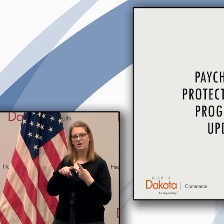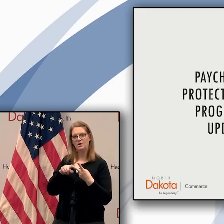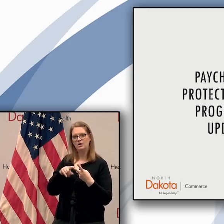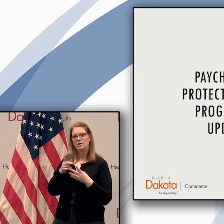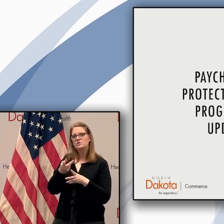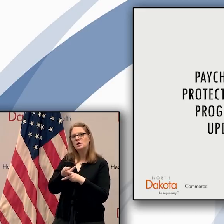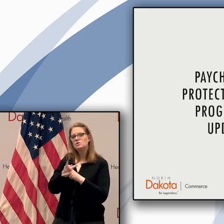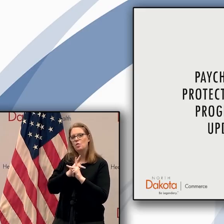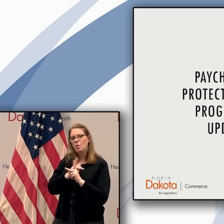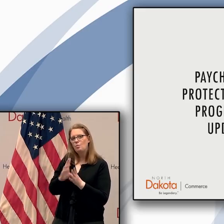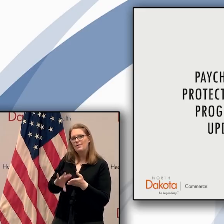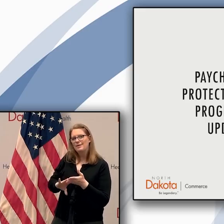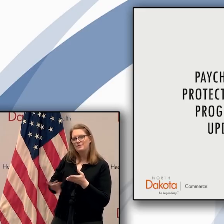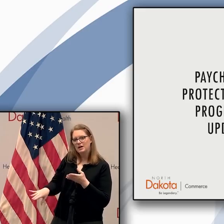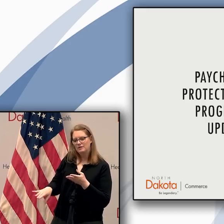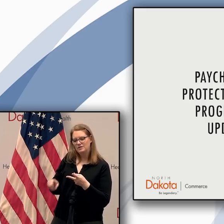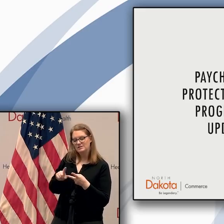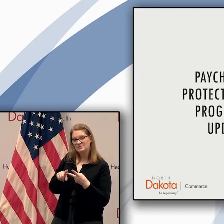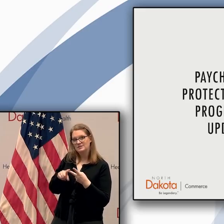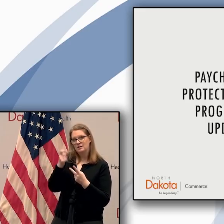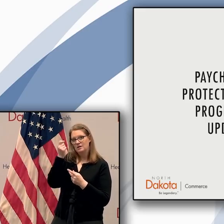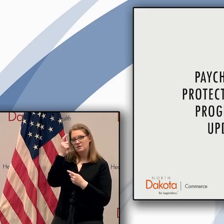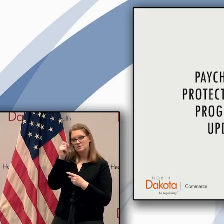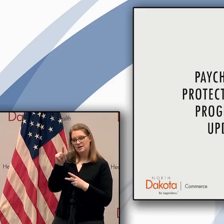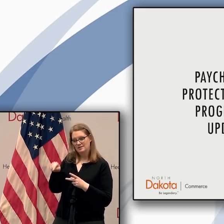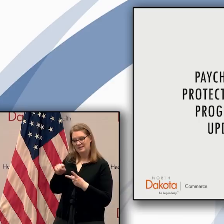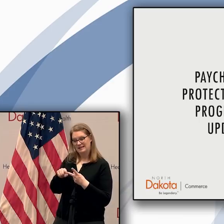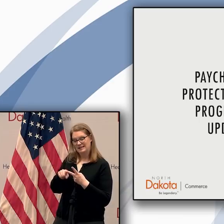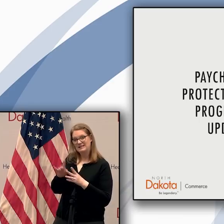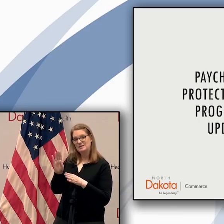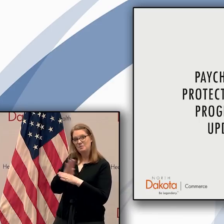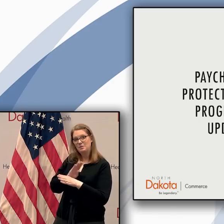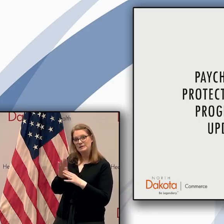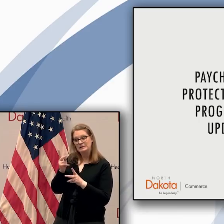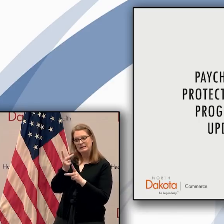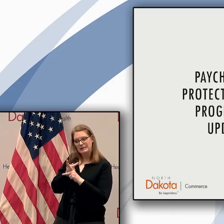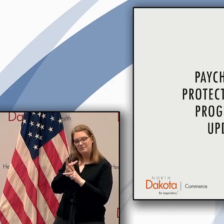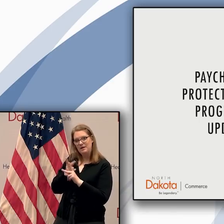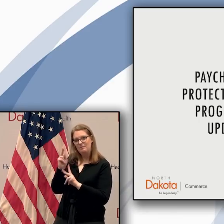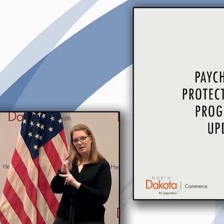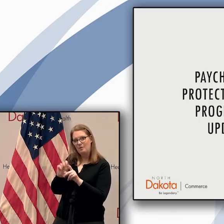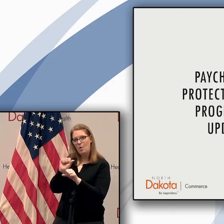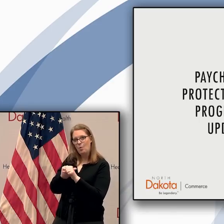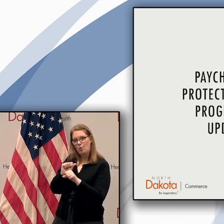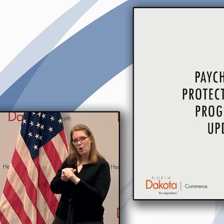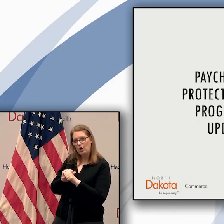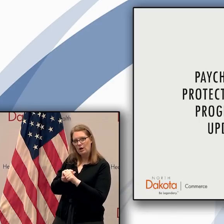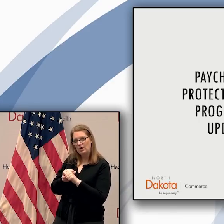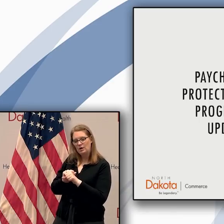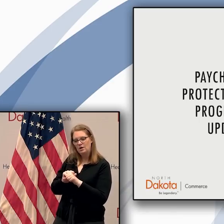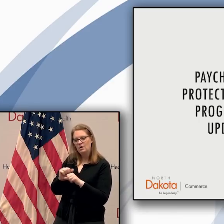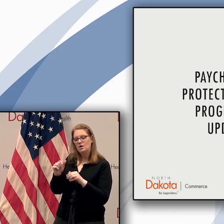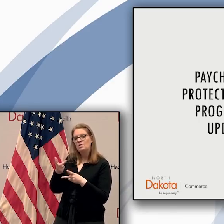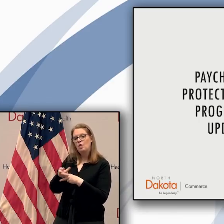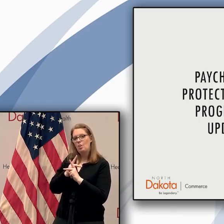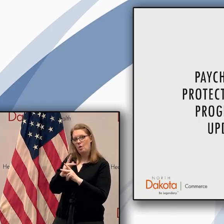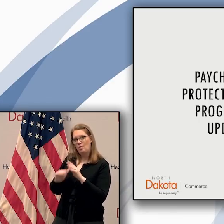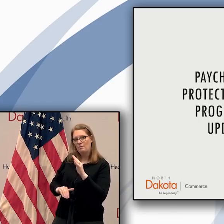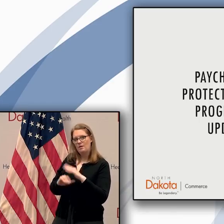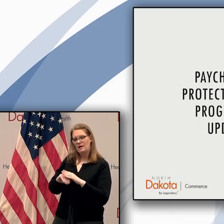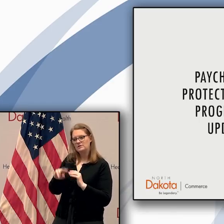forgiveness feature that is contingent upon the business keeping employees employed. The loan maximum is